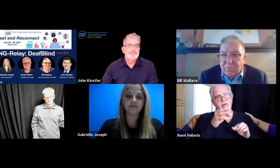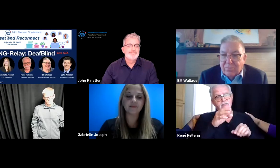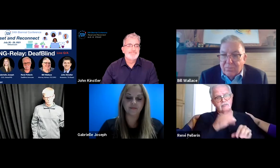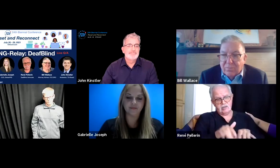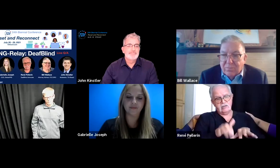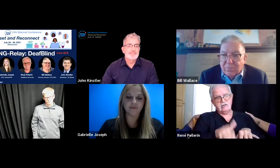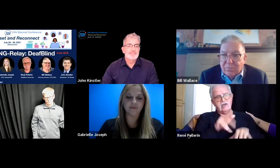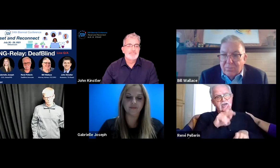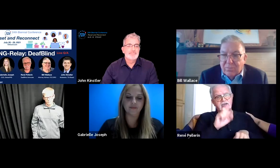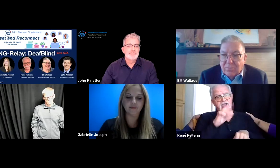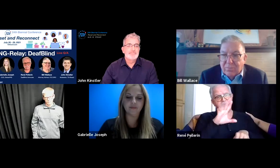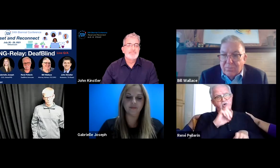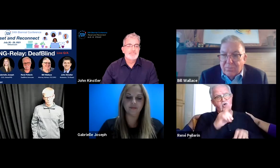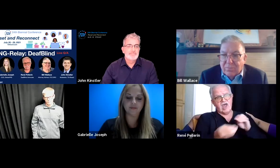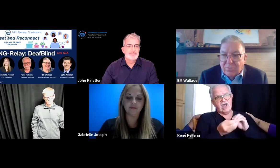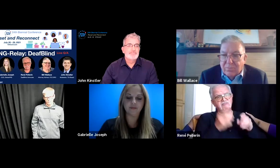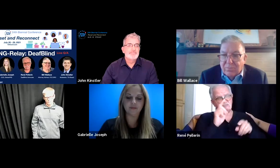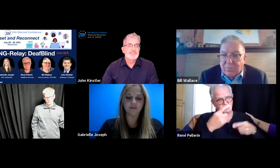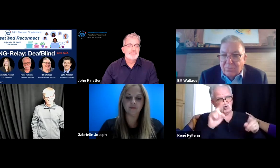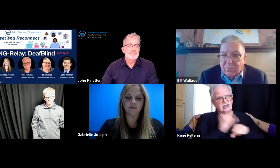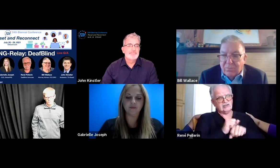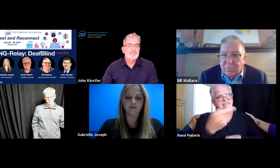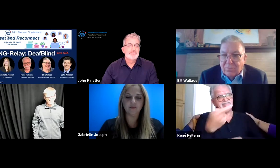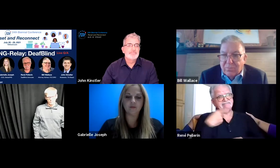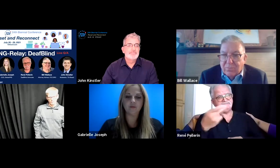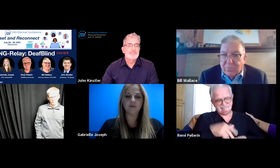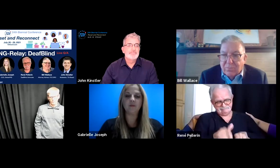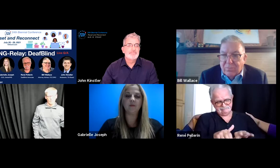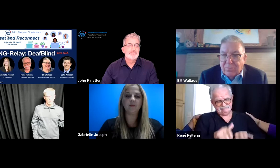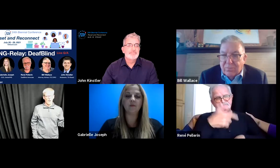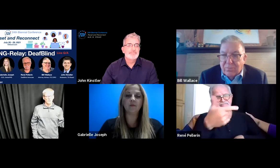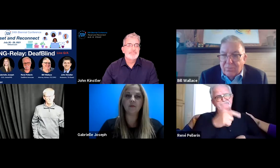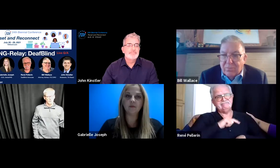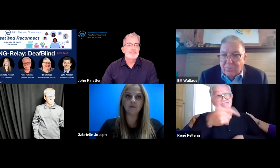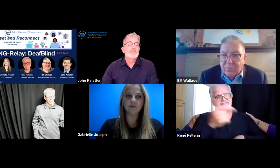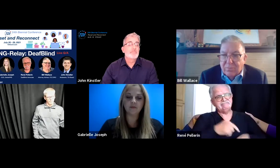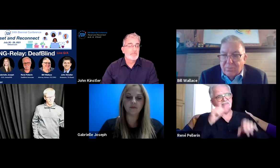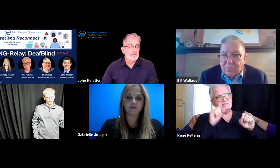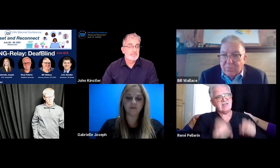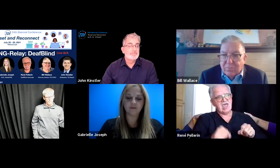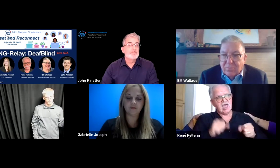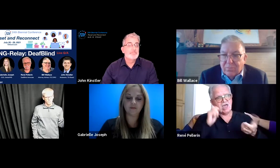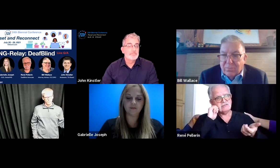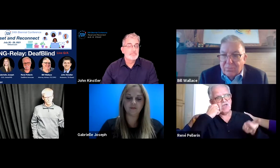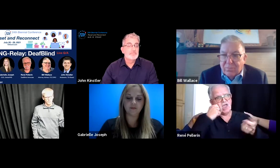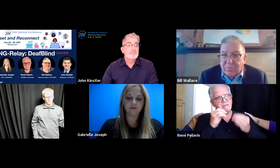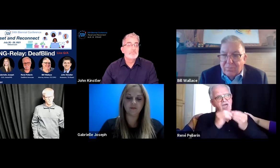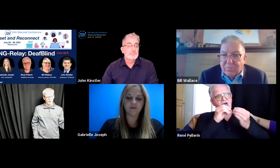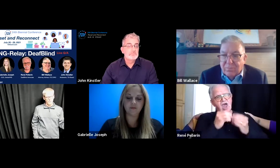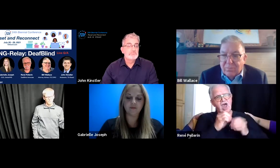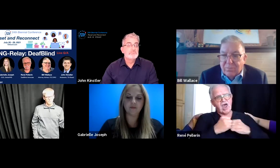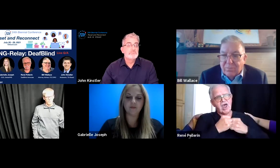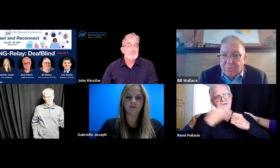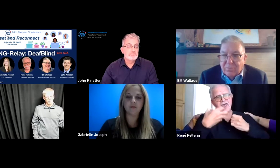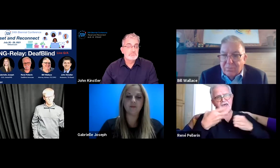and you can connect that way. And so you can add a keyboard and that works. If one person is typing and then you could type